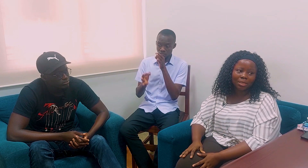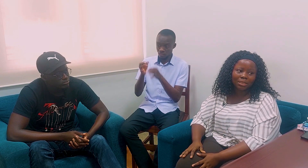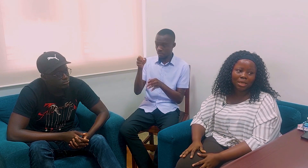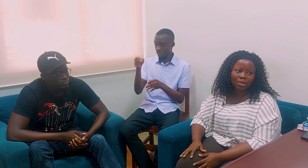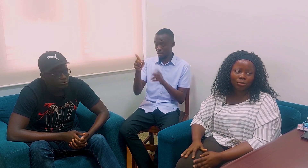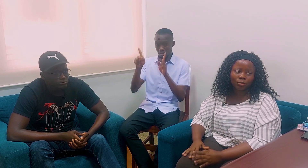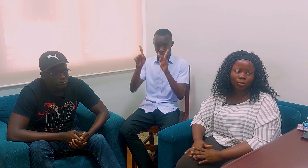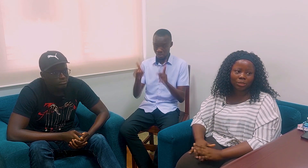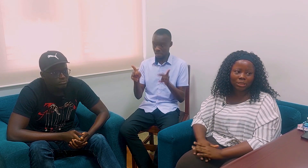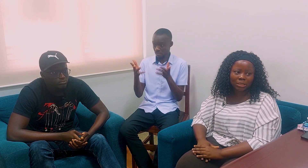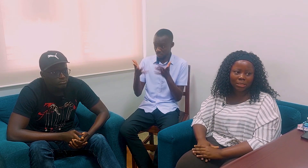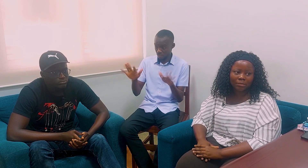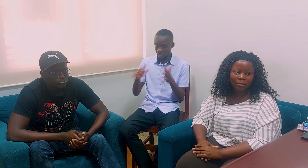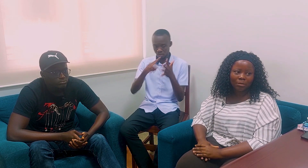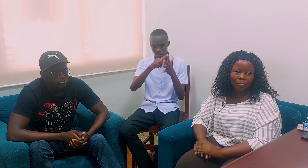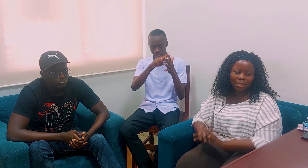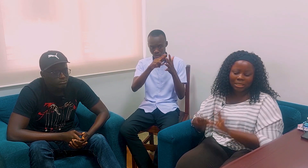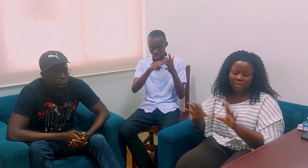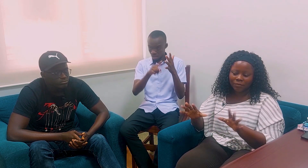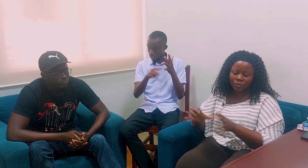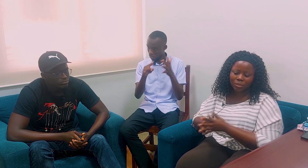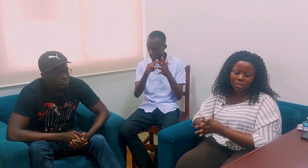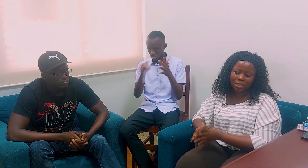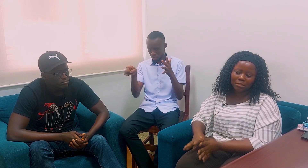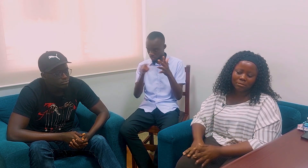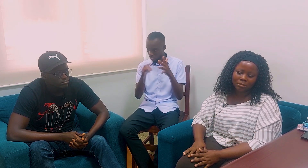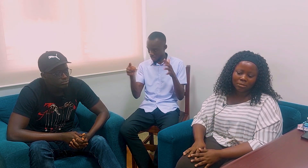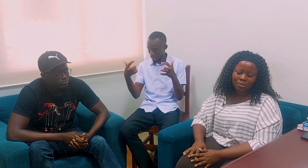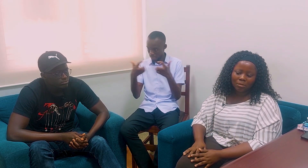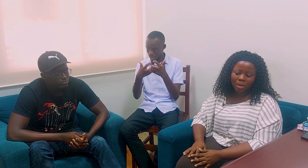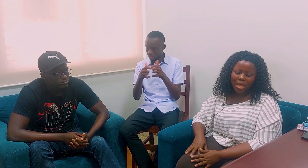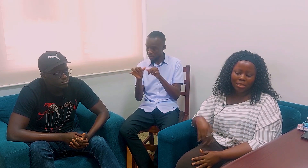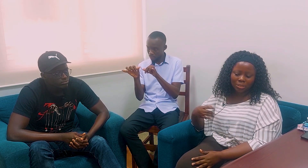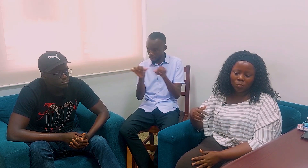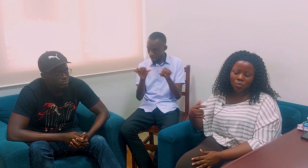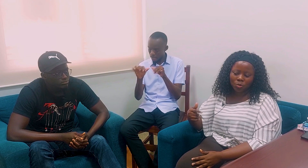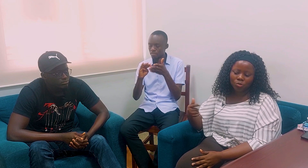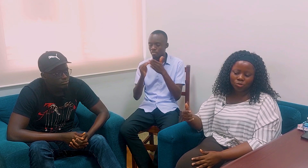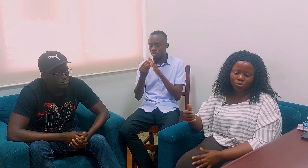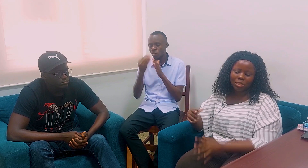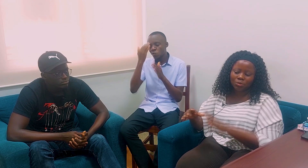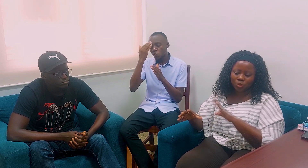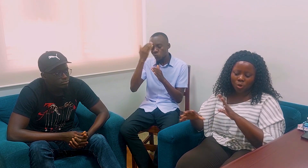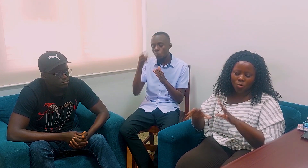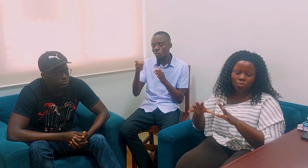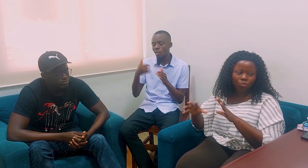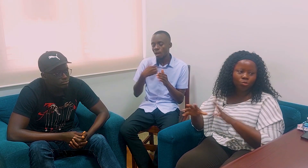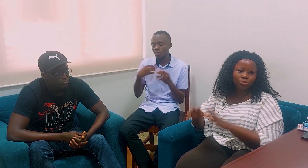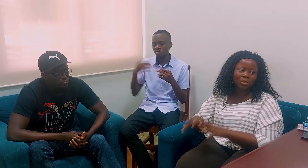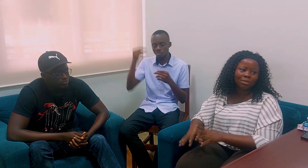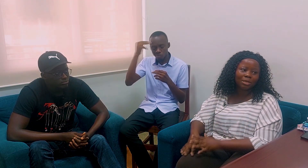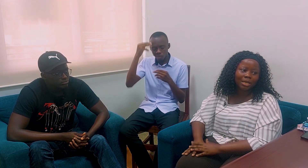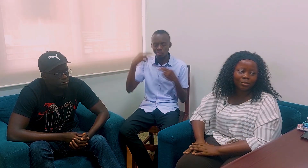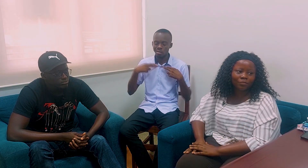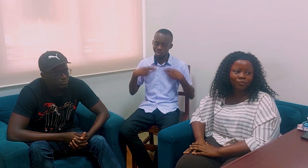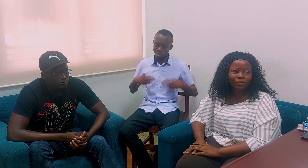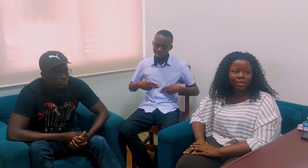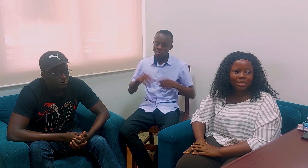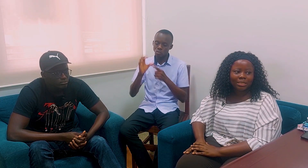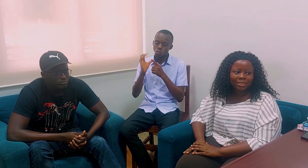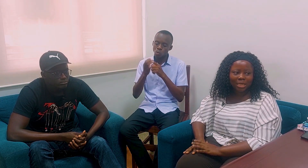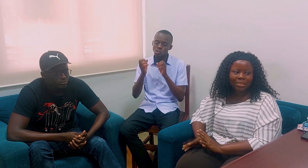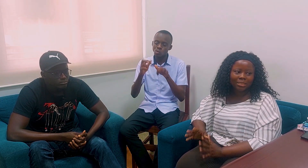has a mental health condition. But if not, then, but I still want to stress, we all go through some kind